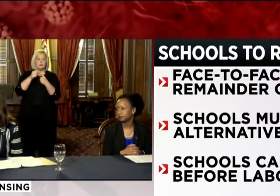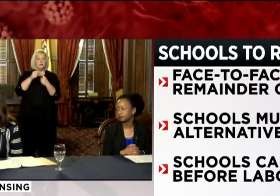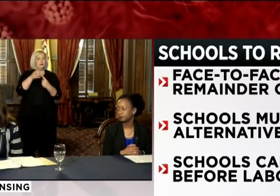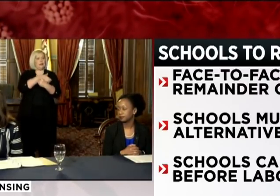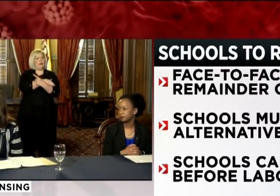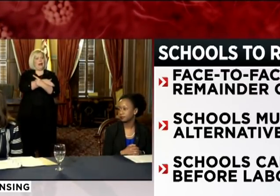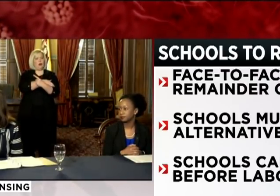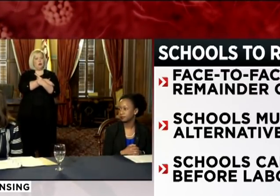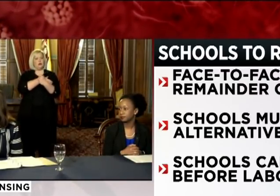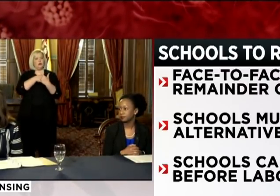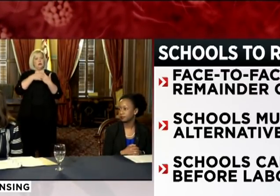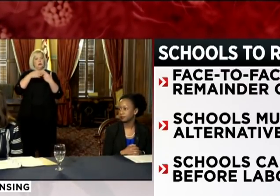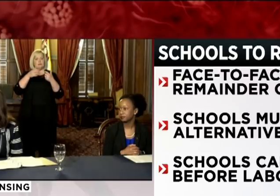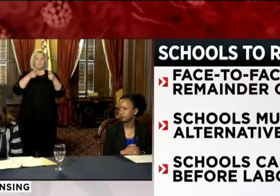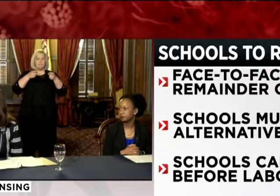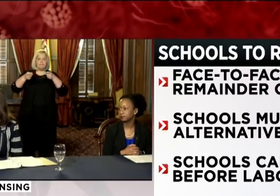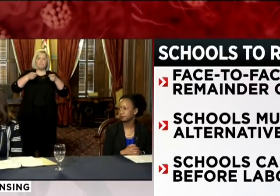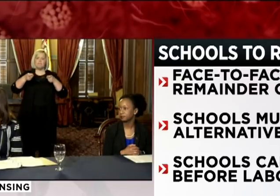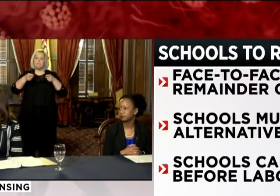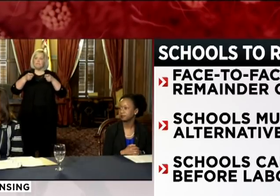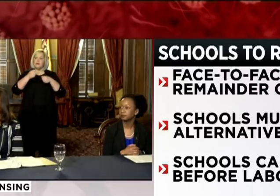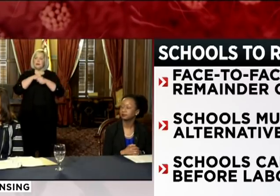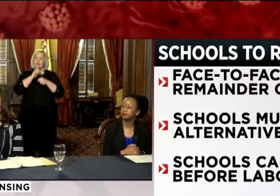combat COVID-19 and to save lives.